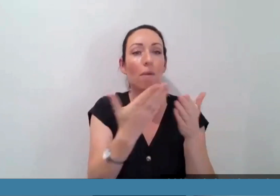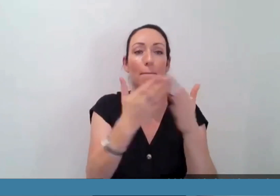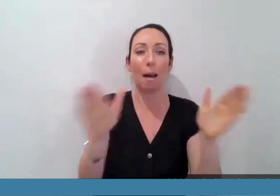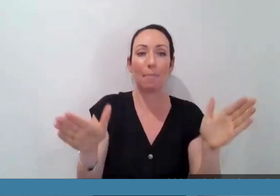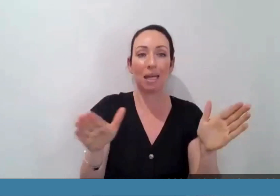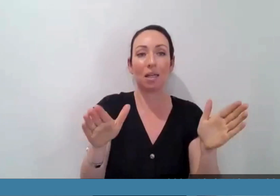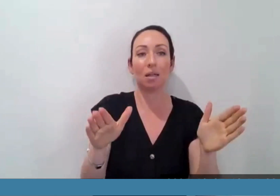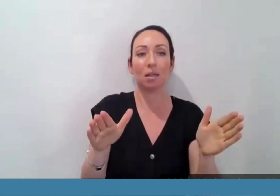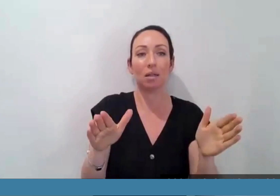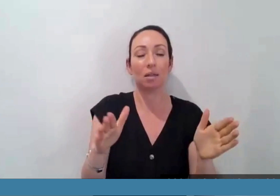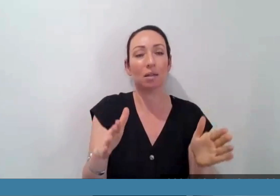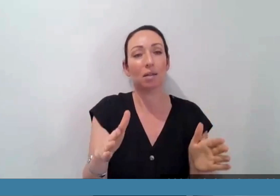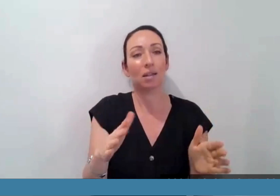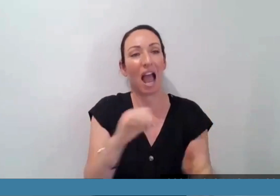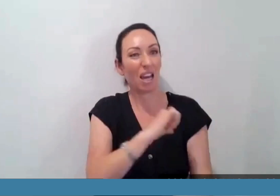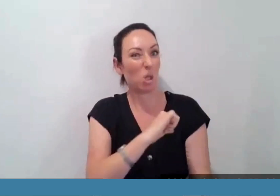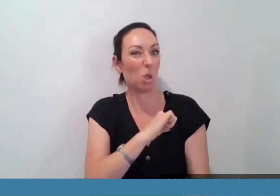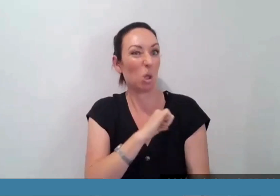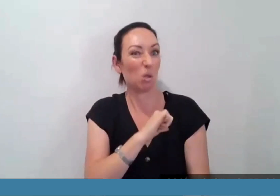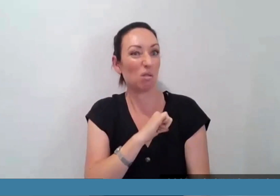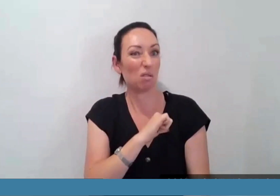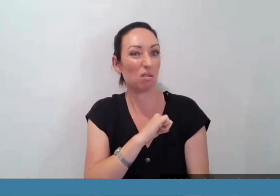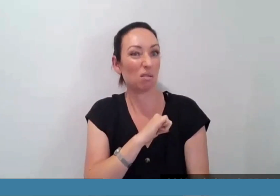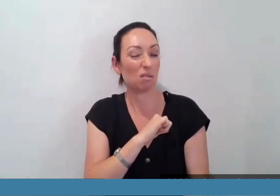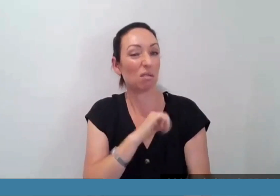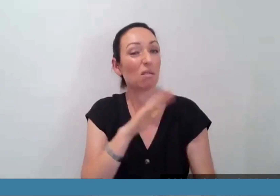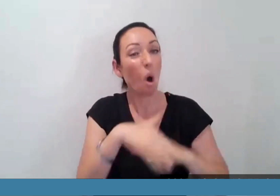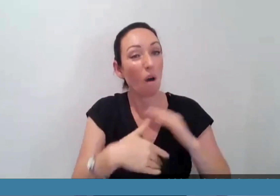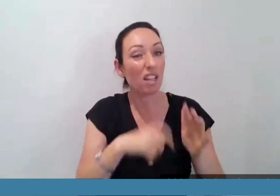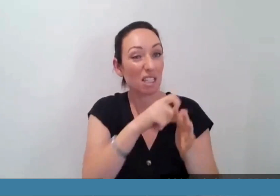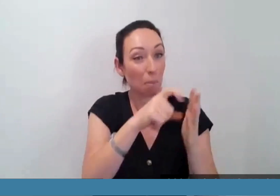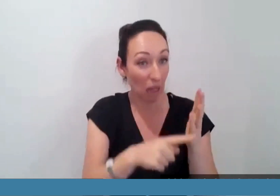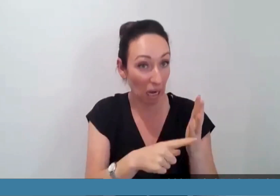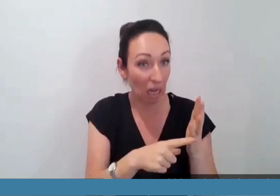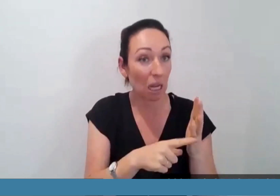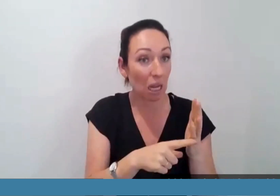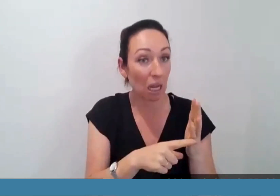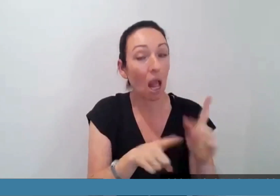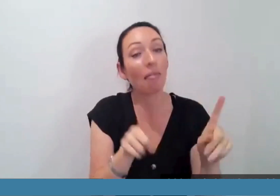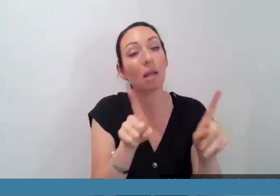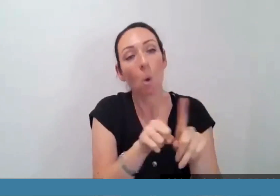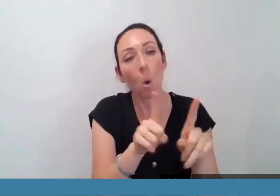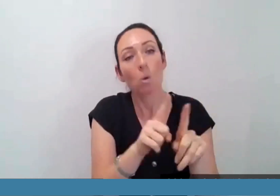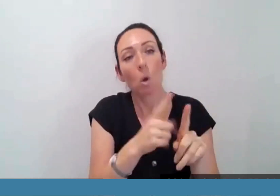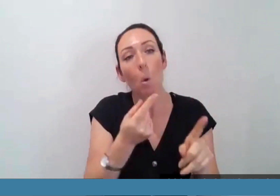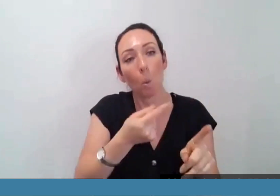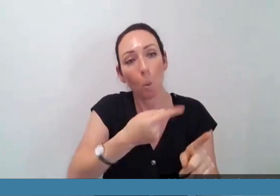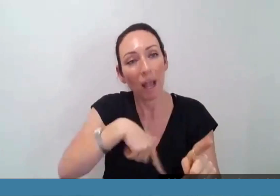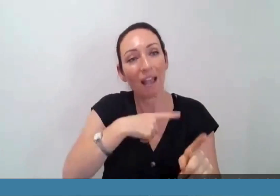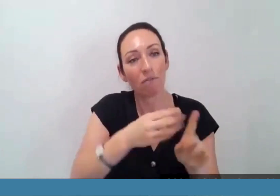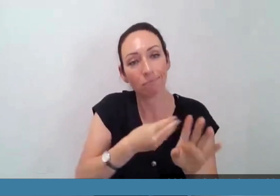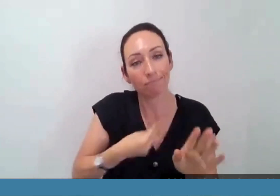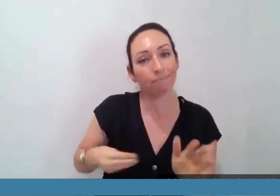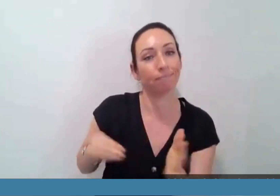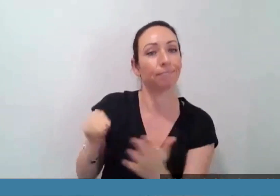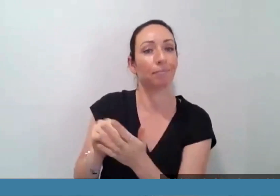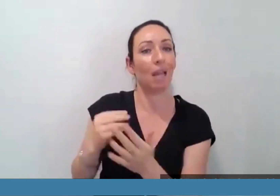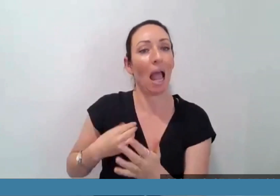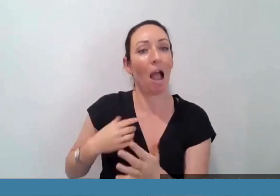sentiments and public attitudes towards disability, and it's also something that's flagged in our research agenda. So while this